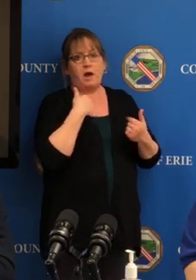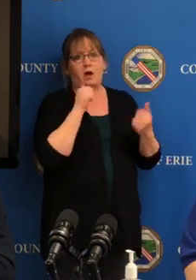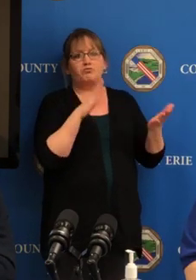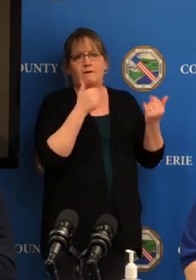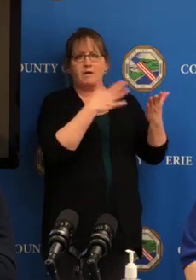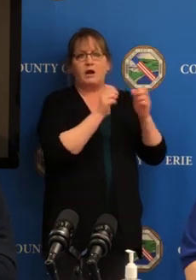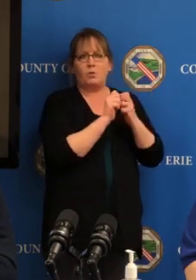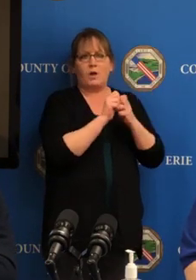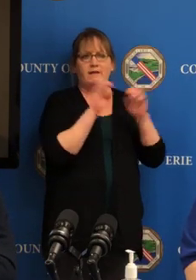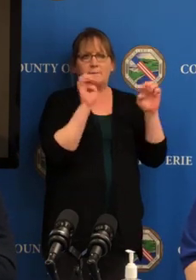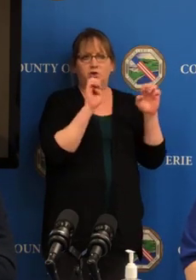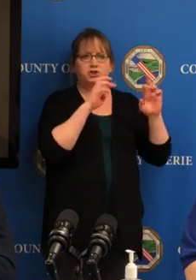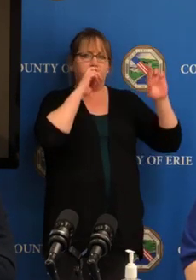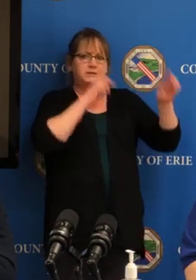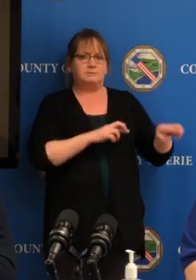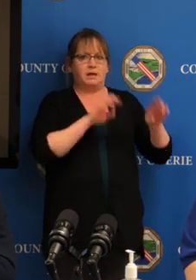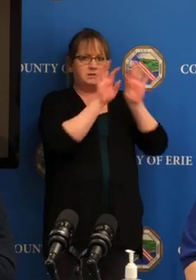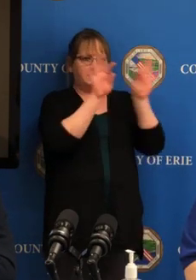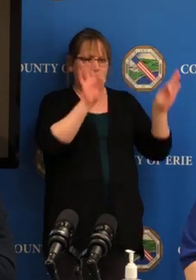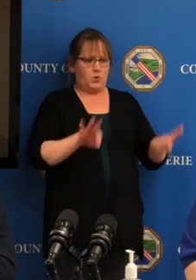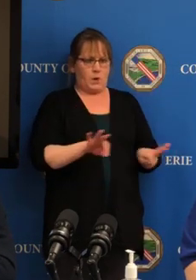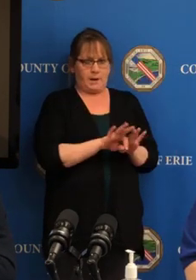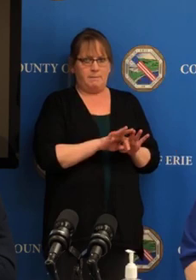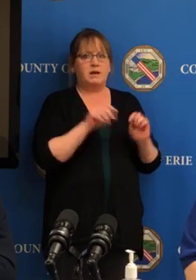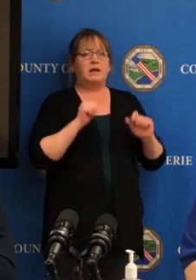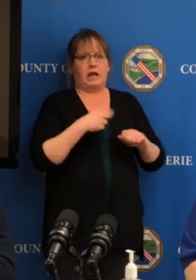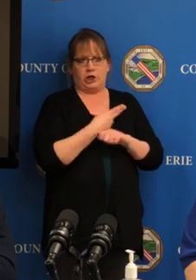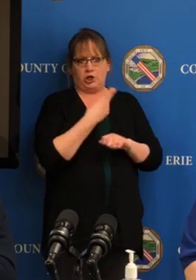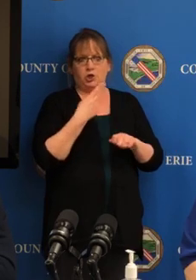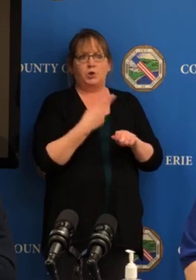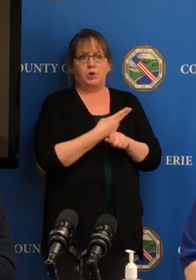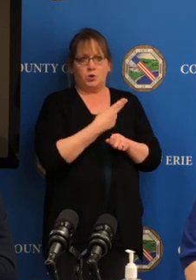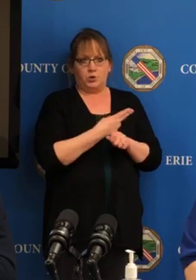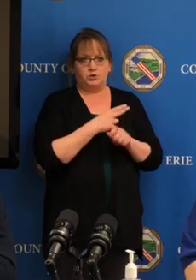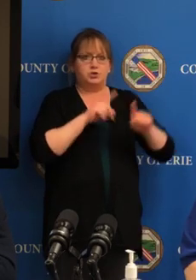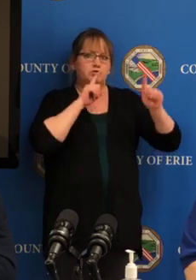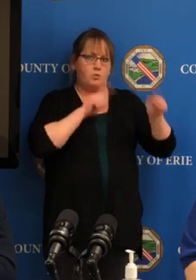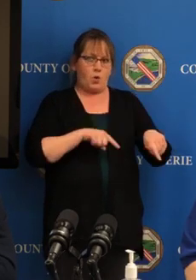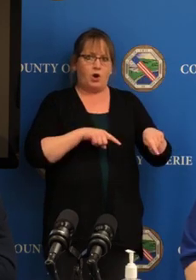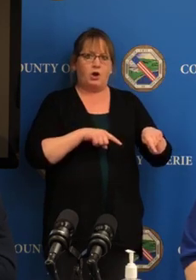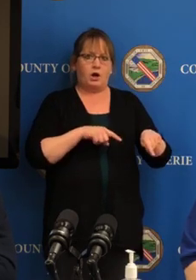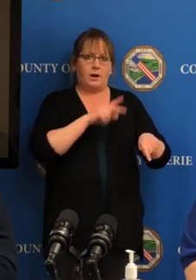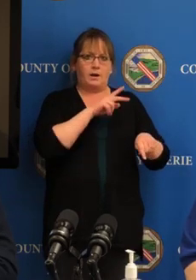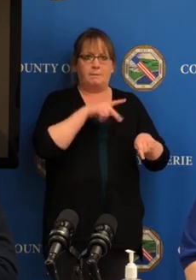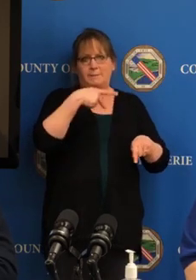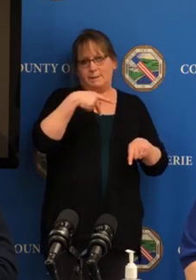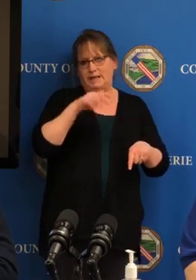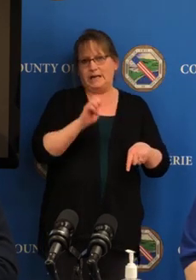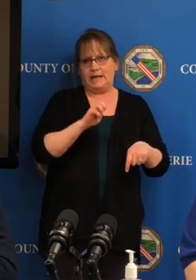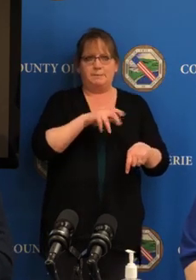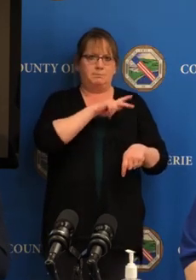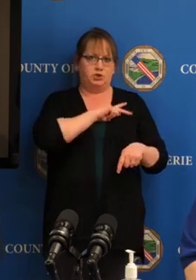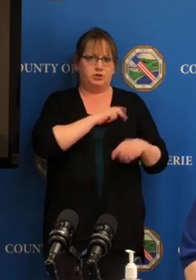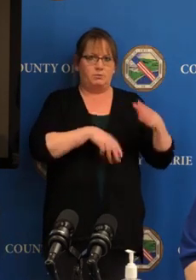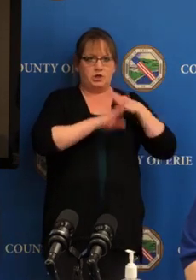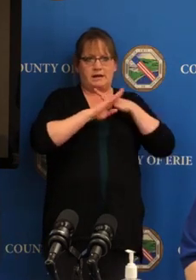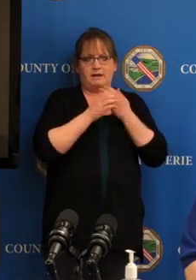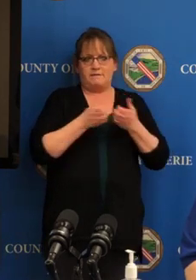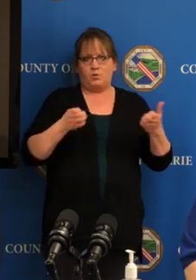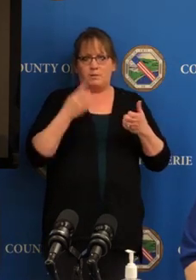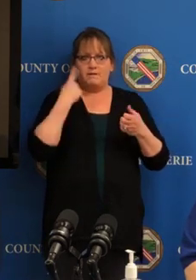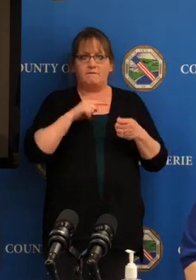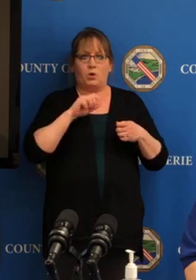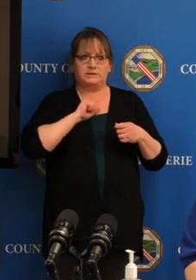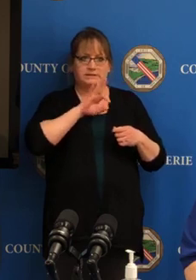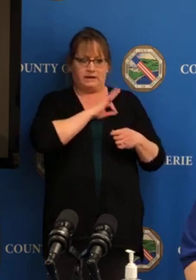them with an emergency response form that they can use to order personal protective equipment that they need for their staff